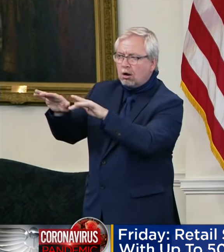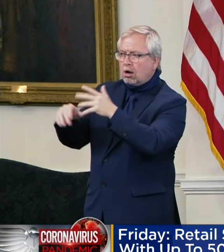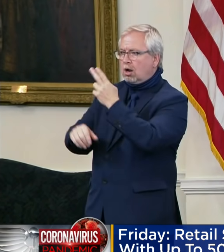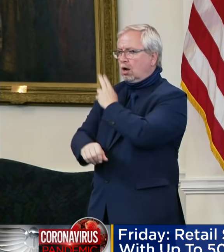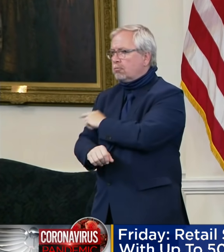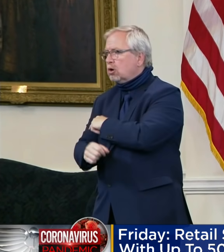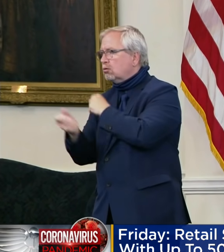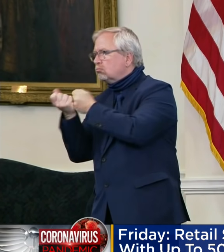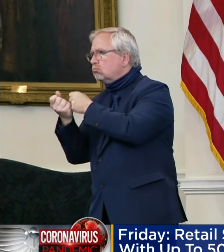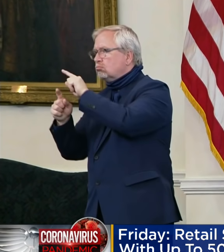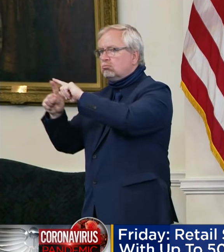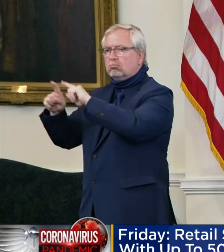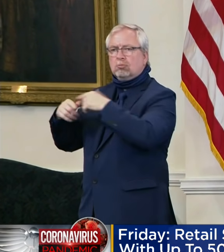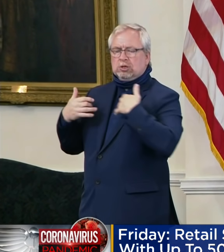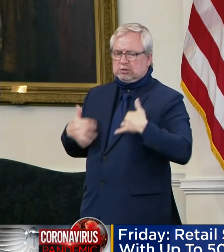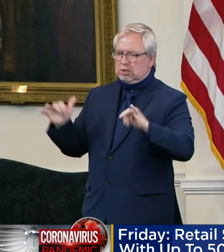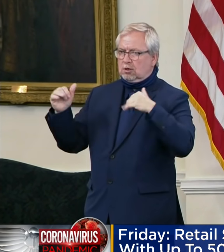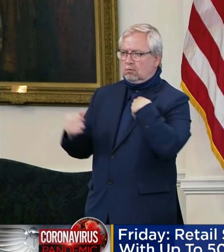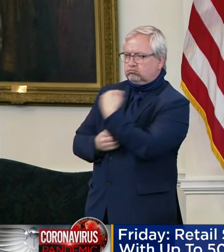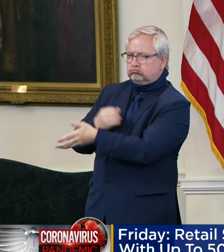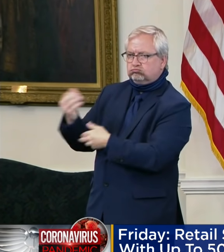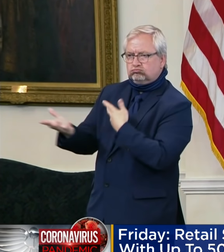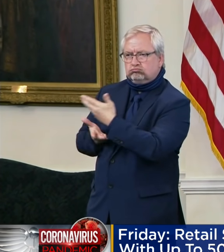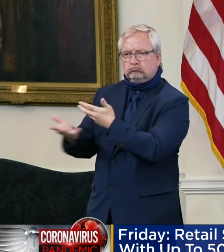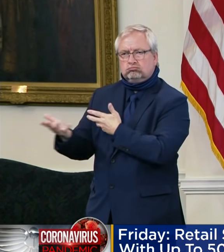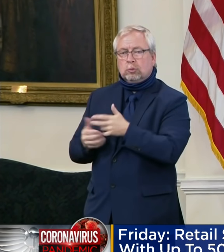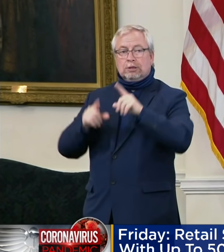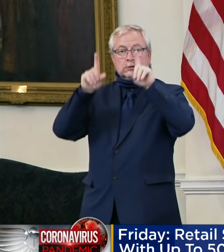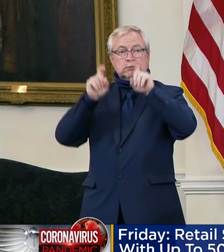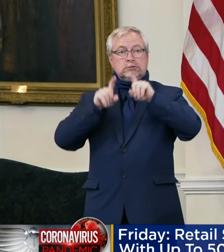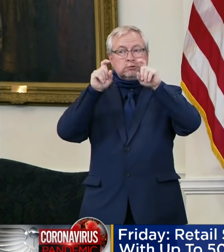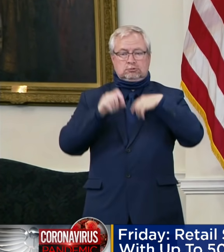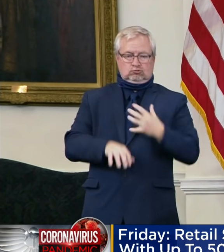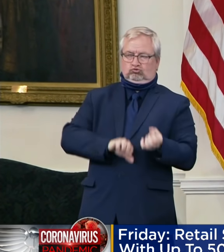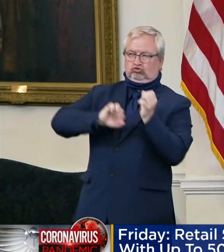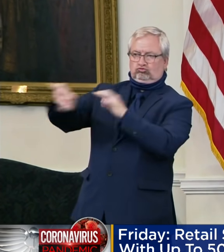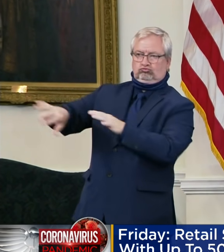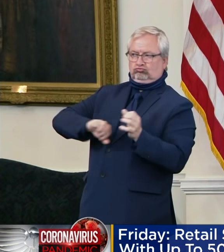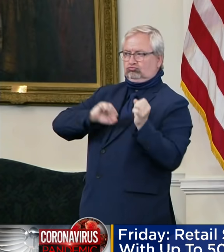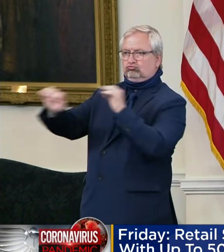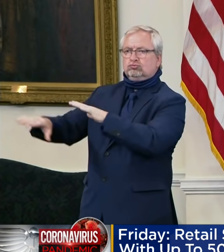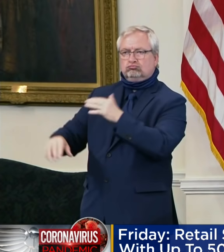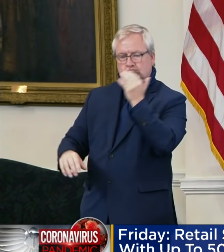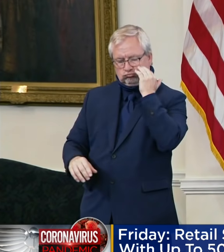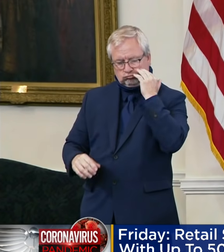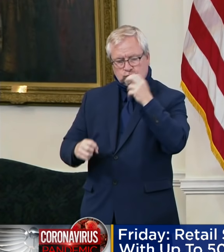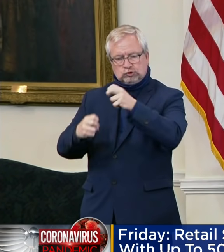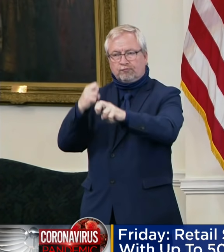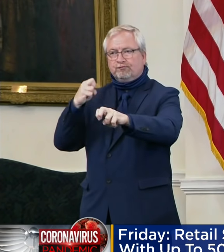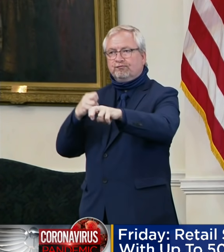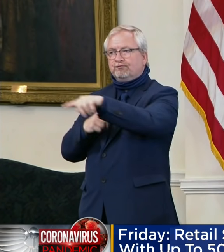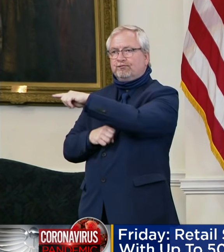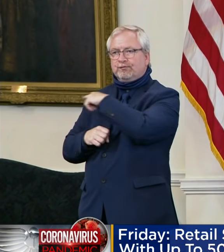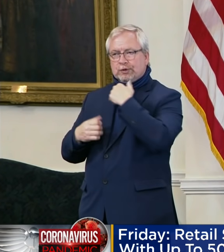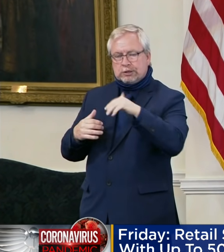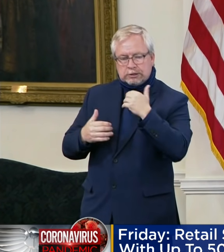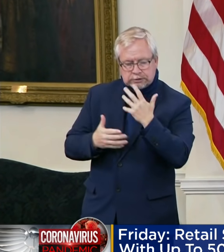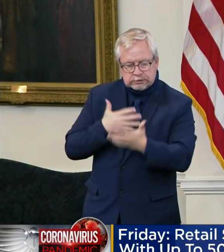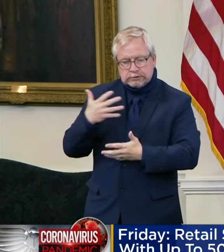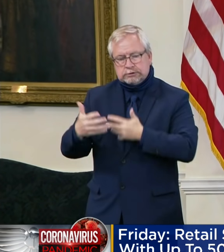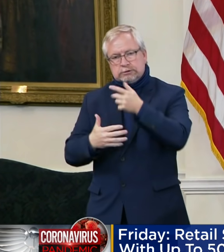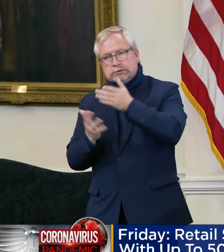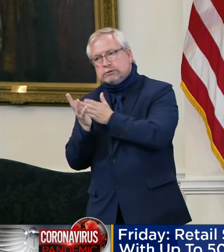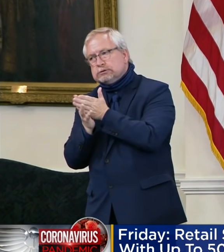trying to focus more testing. And we understand exactly the issues she's dealing with. We're trying to provide the support. We're